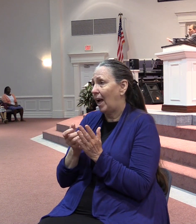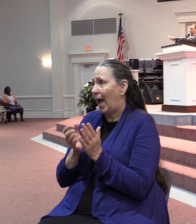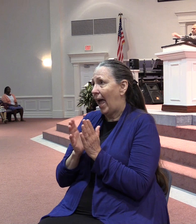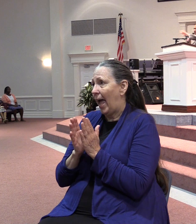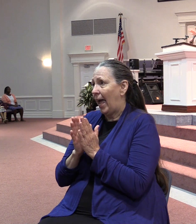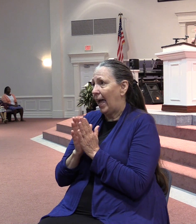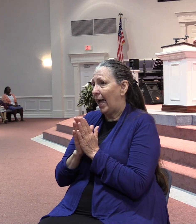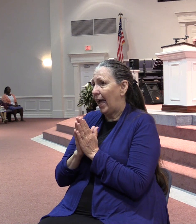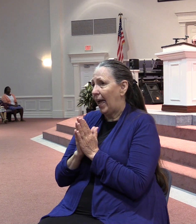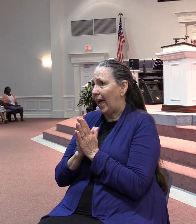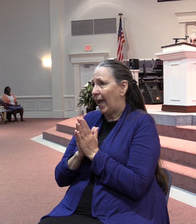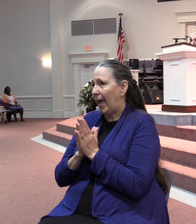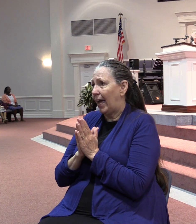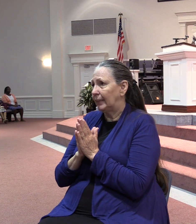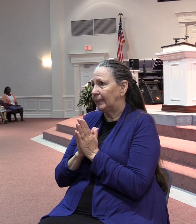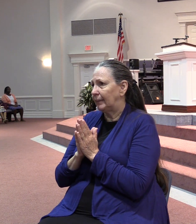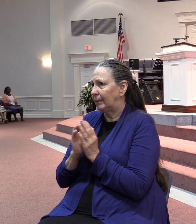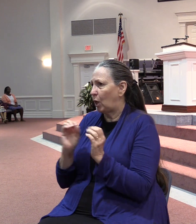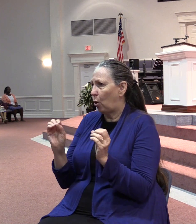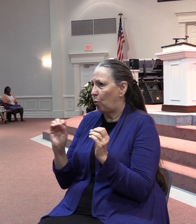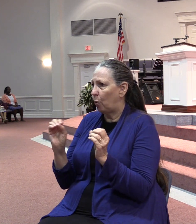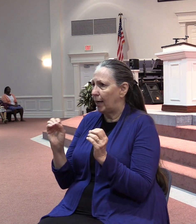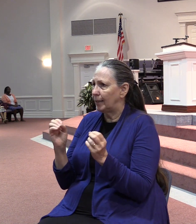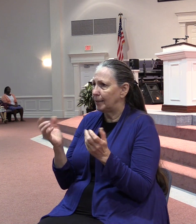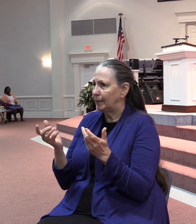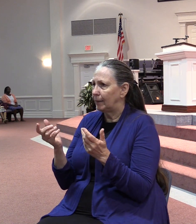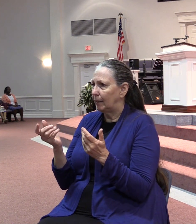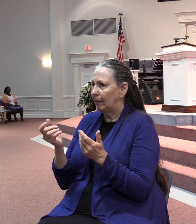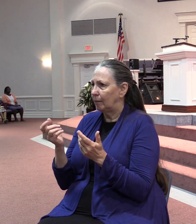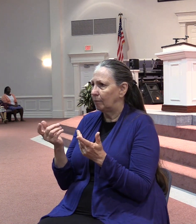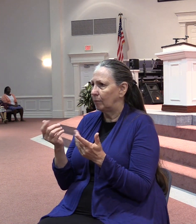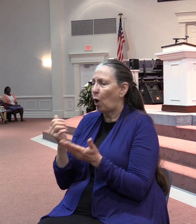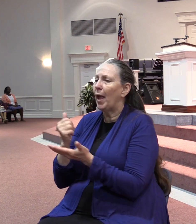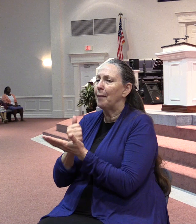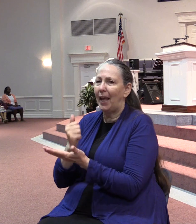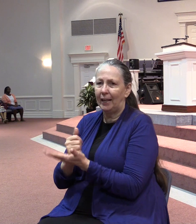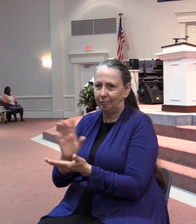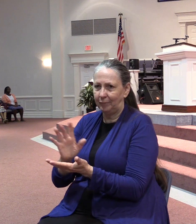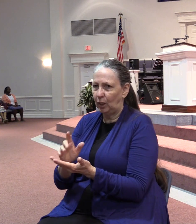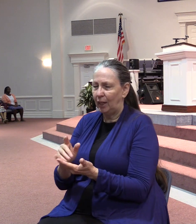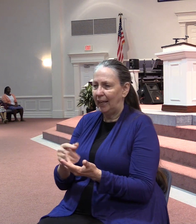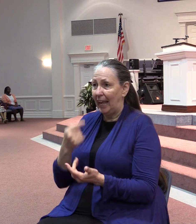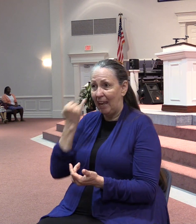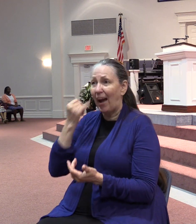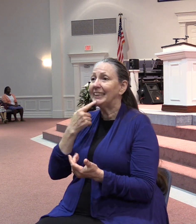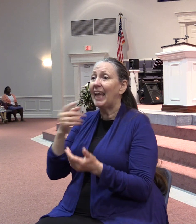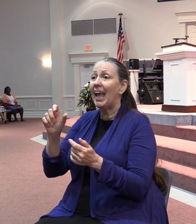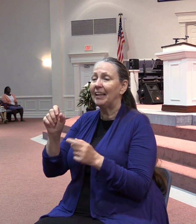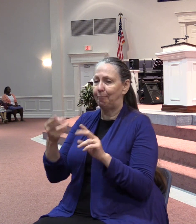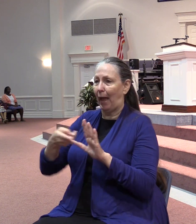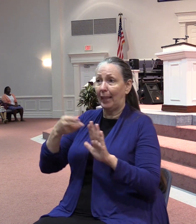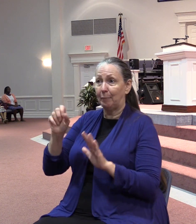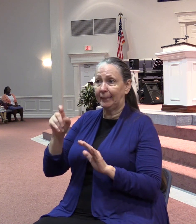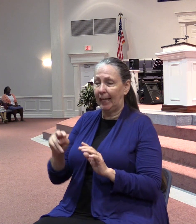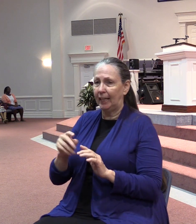to be no amens for a few minutes. Because sometimes when we amen somebody else's sin, we're real quiet on